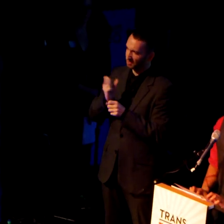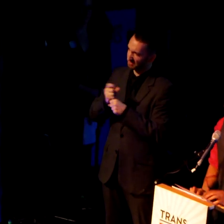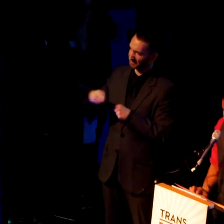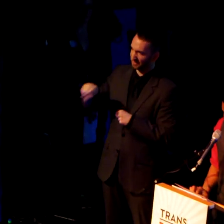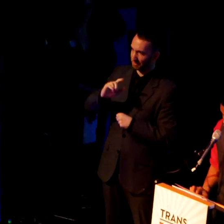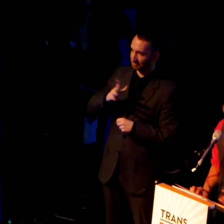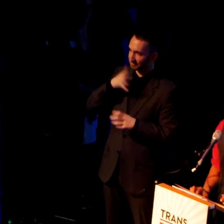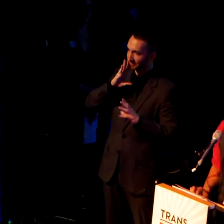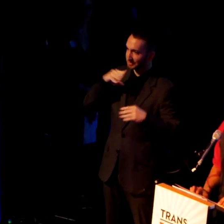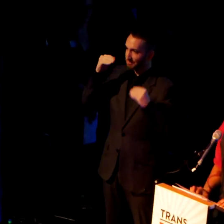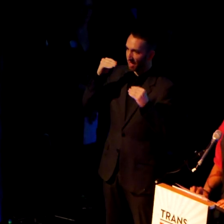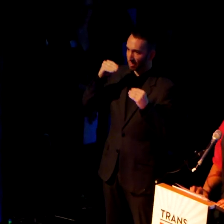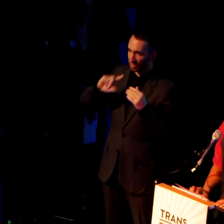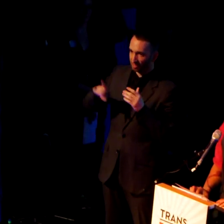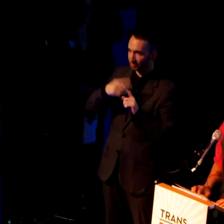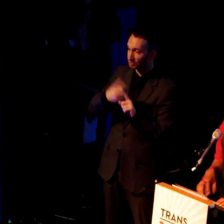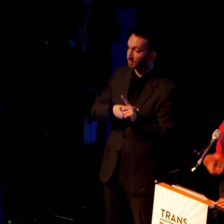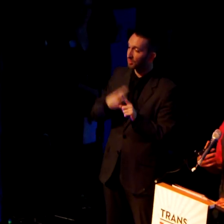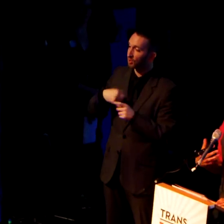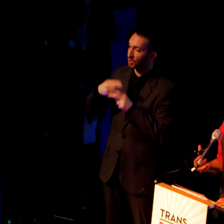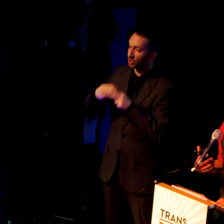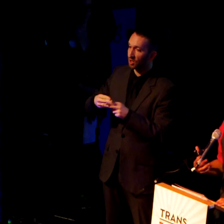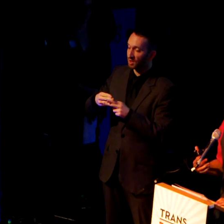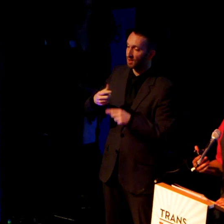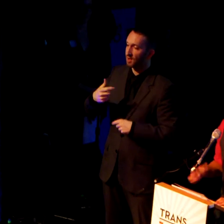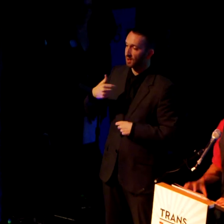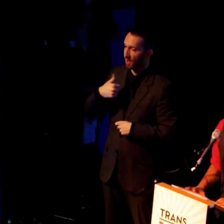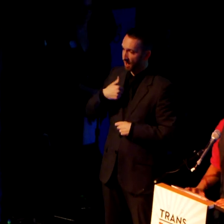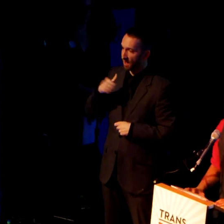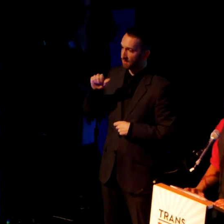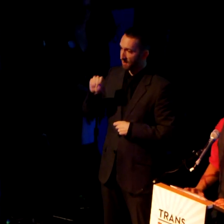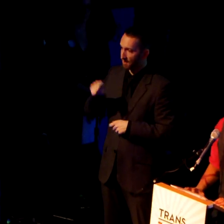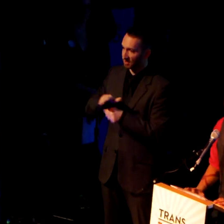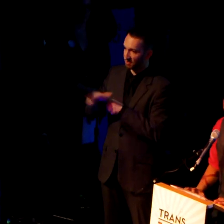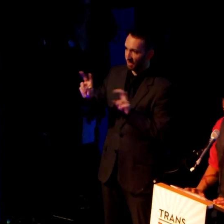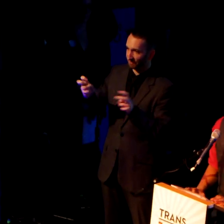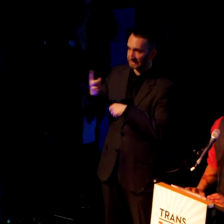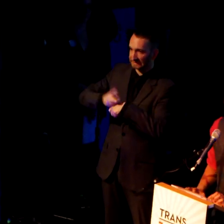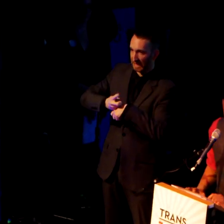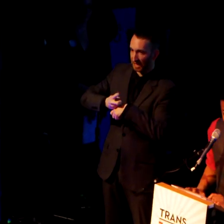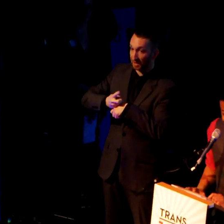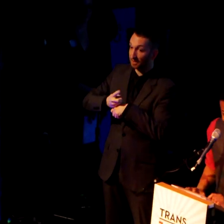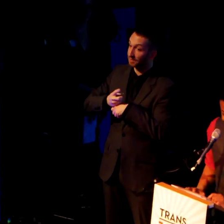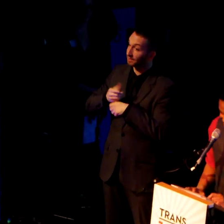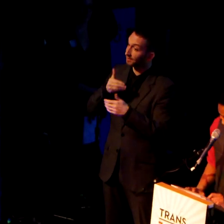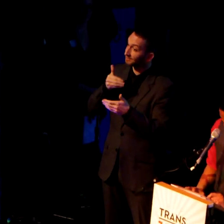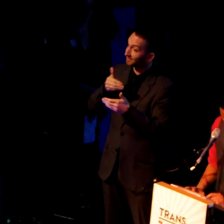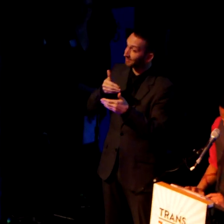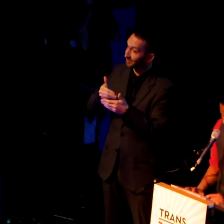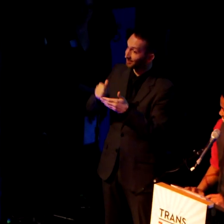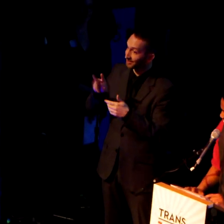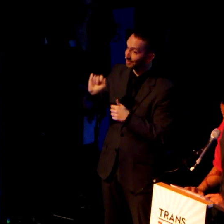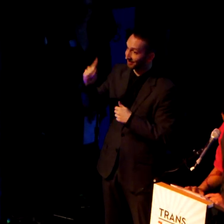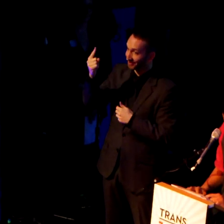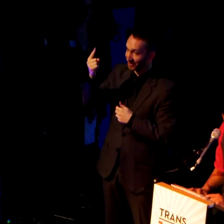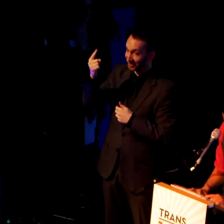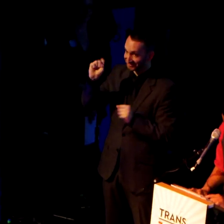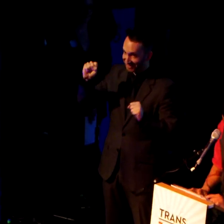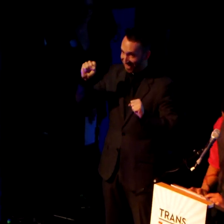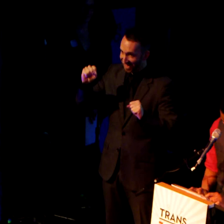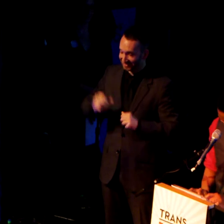smile every first of the month. We call it I Am Enough Day. Guess what's right around the corner? April